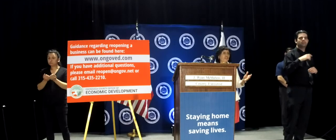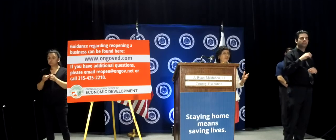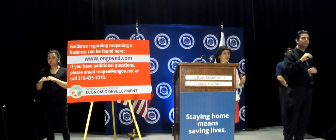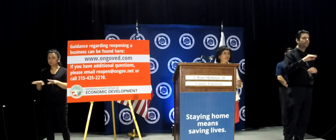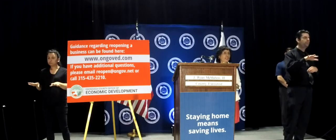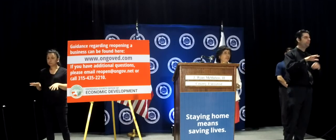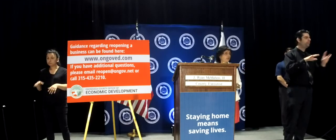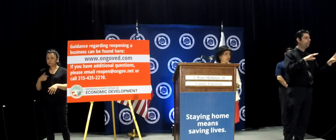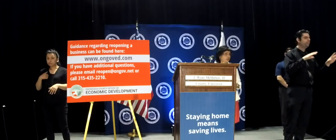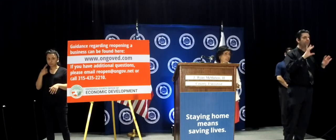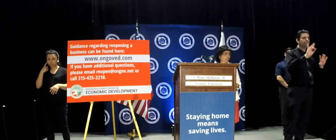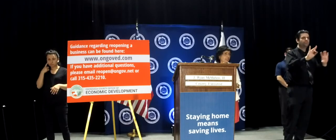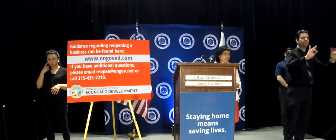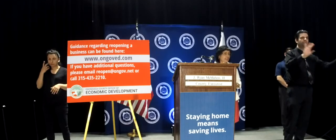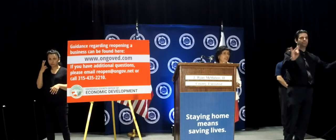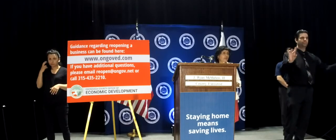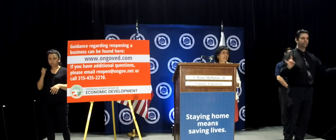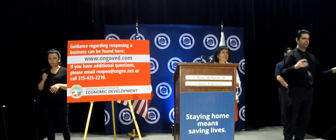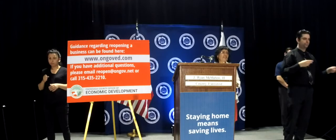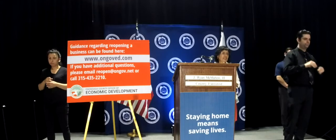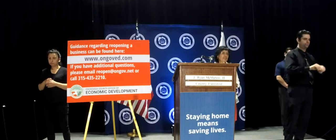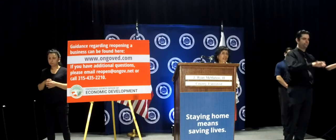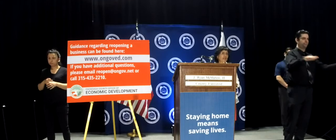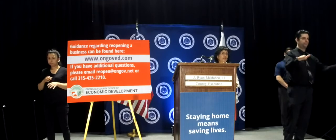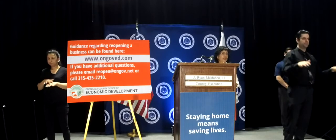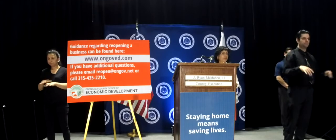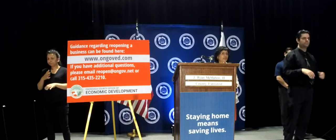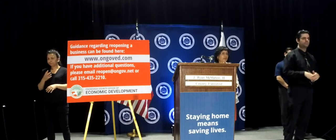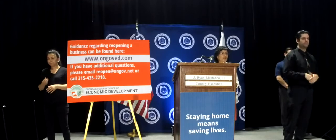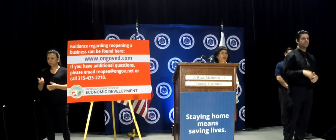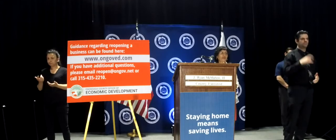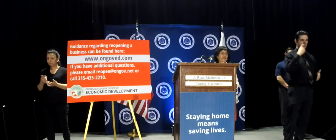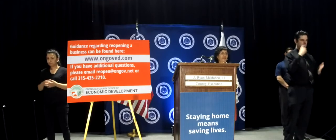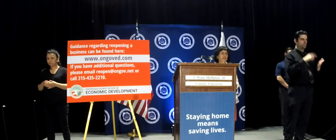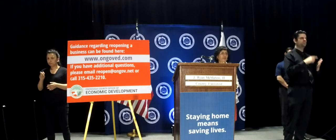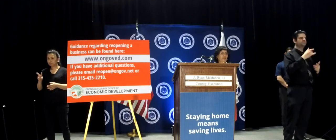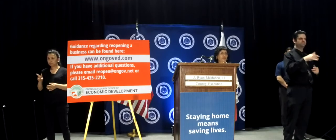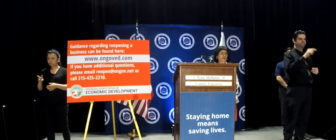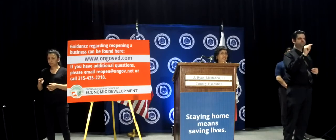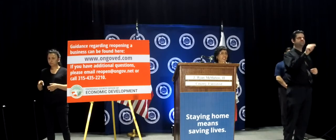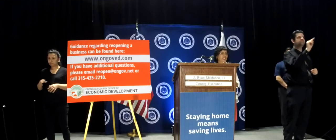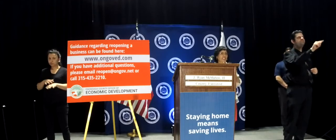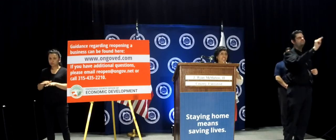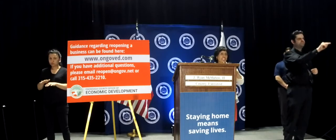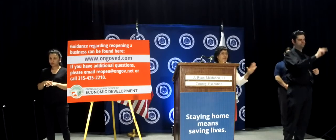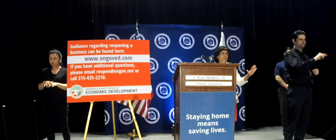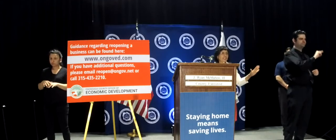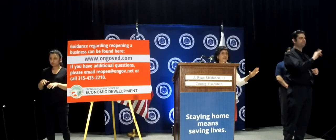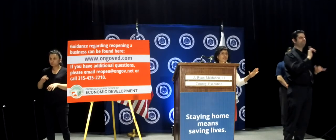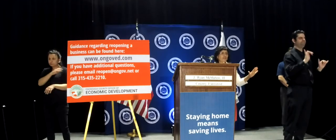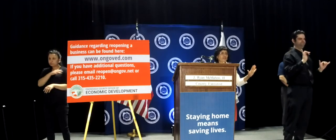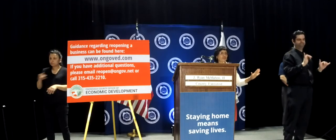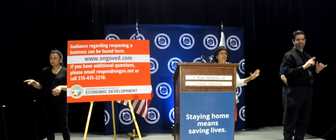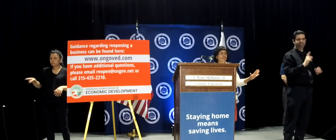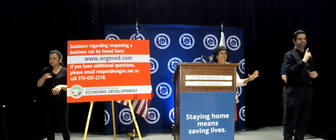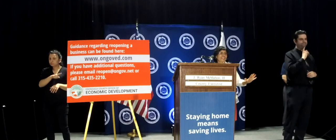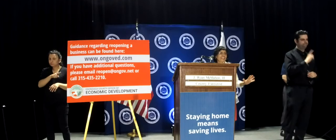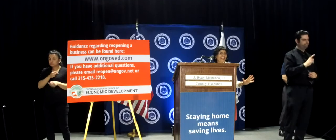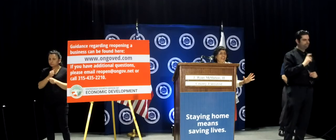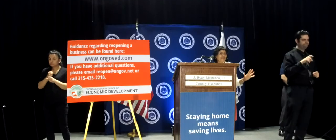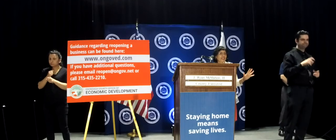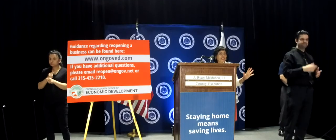have continued to see, unfortunately. But at the same time, we have been very proud of some people who really separated themselves so